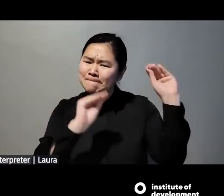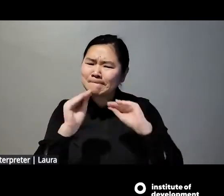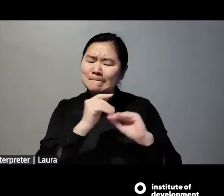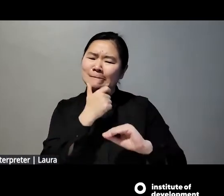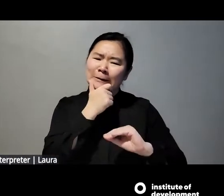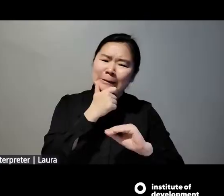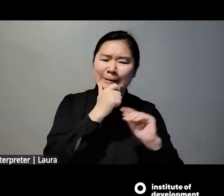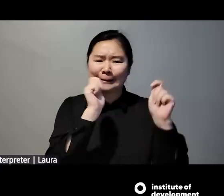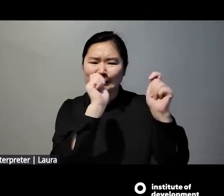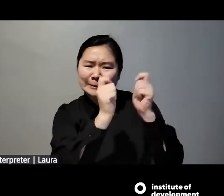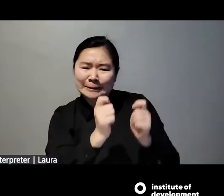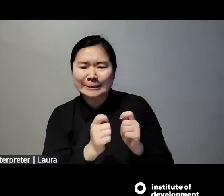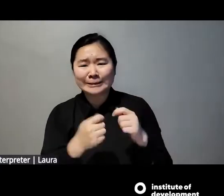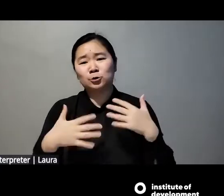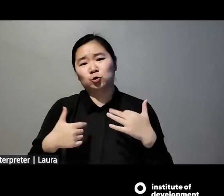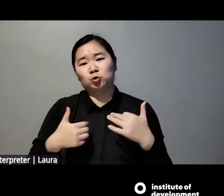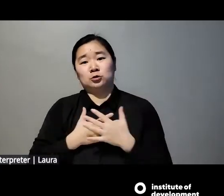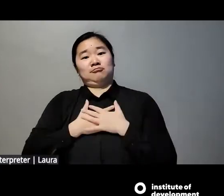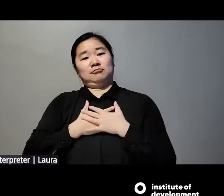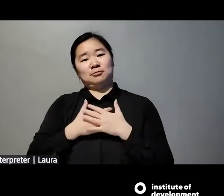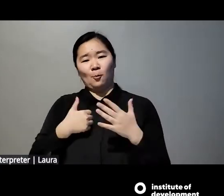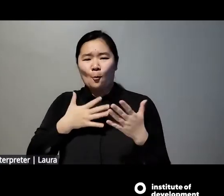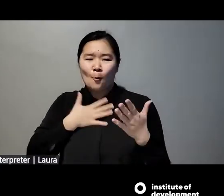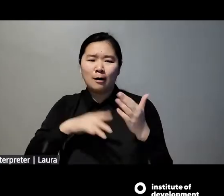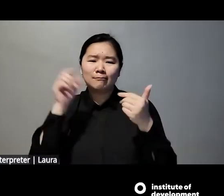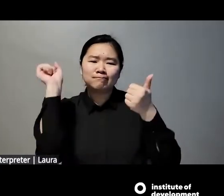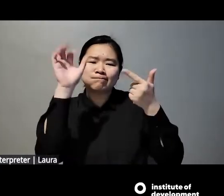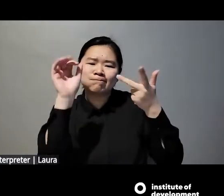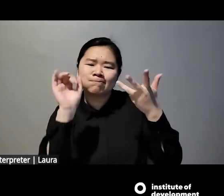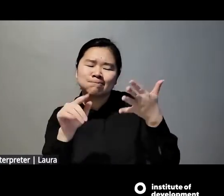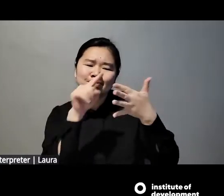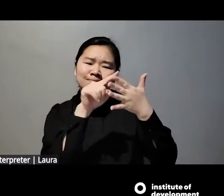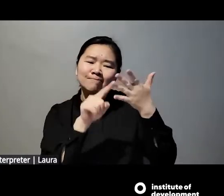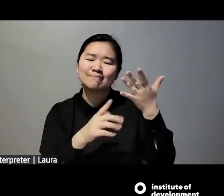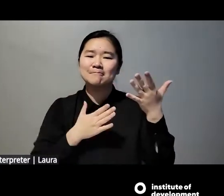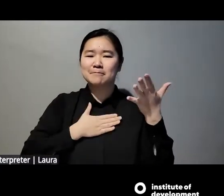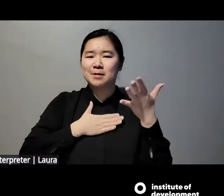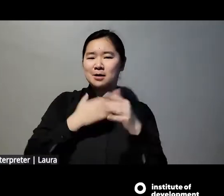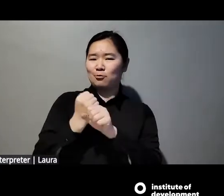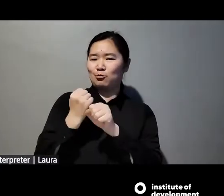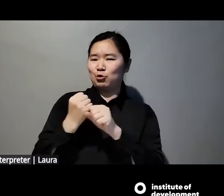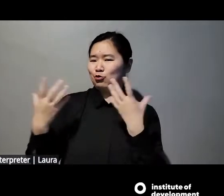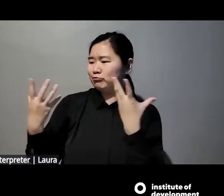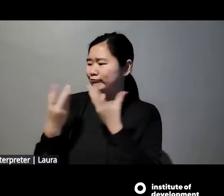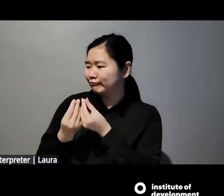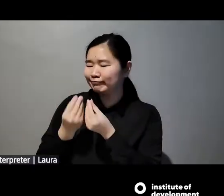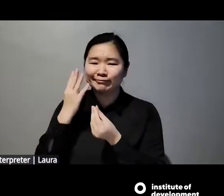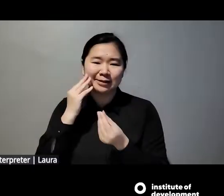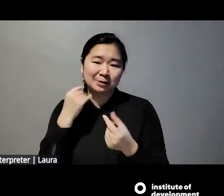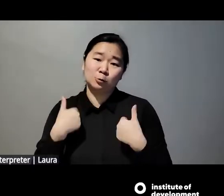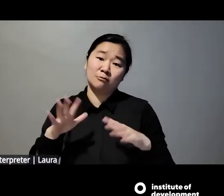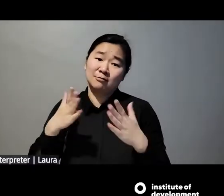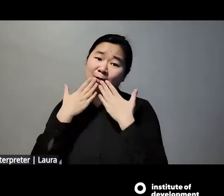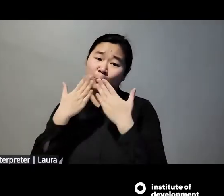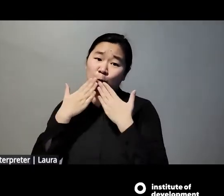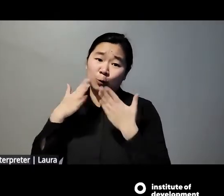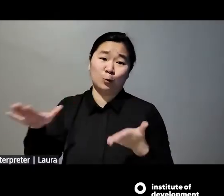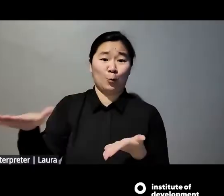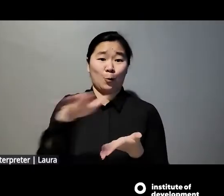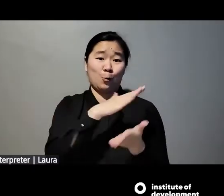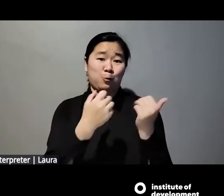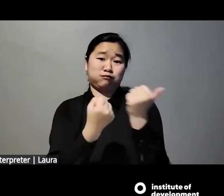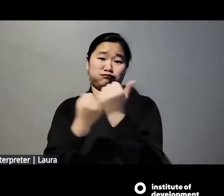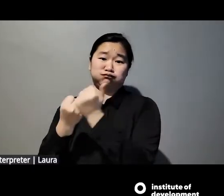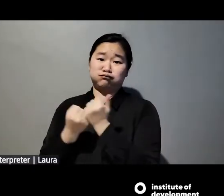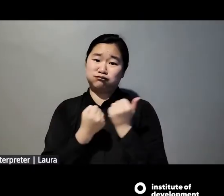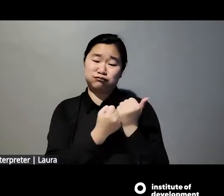publication. So moving swiftly on, I'd like to just take a few moments just to introduce you to the bulletin. But before I do, I just